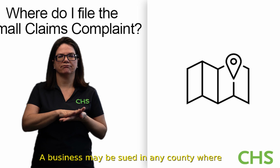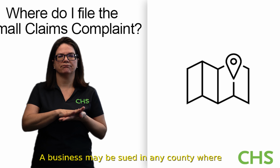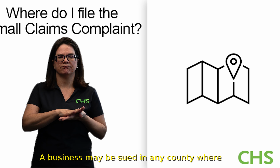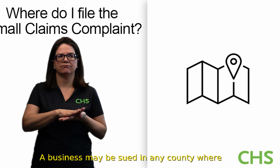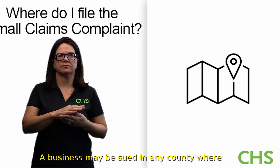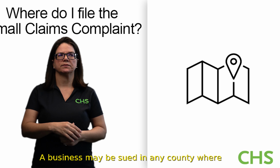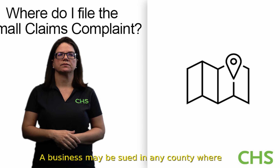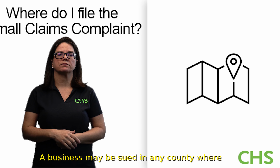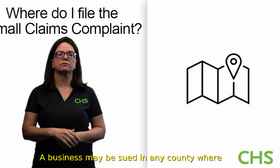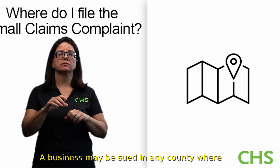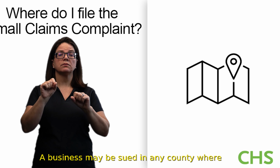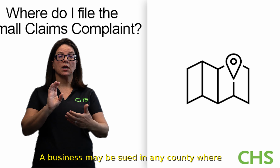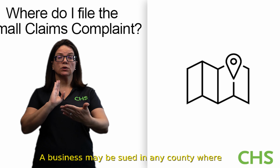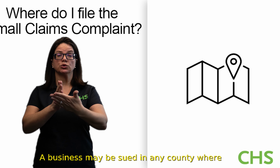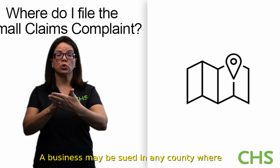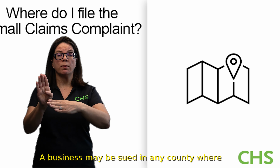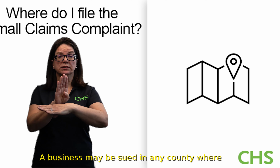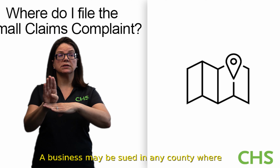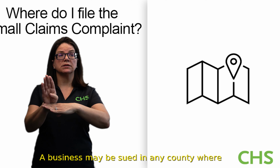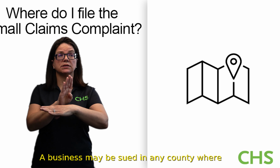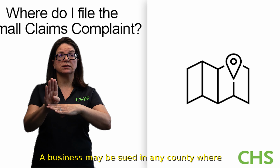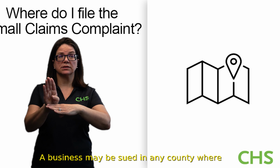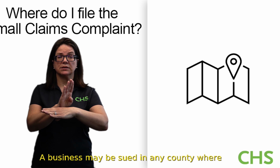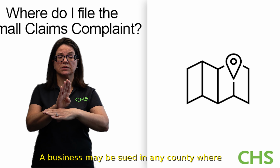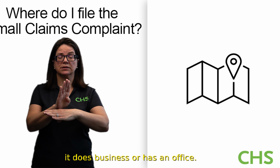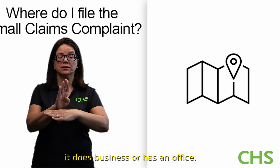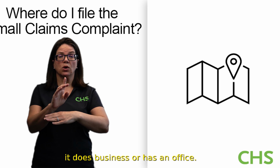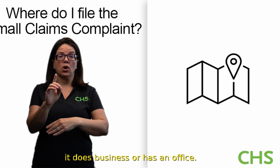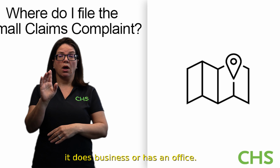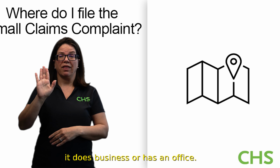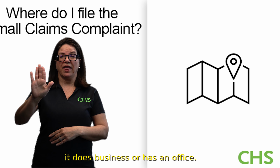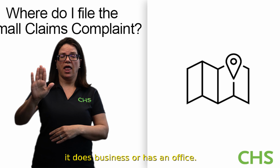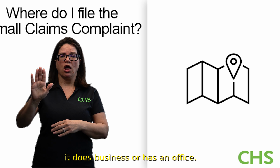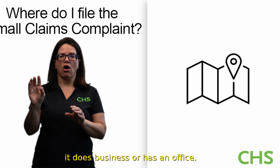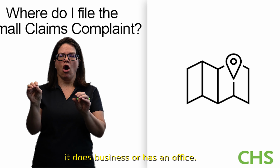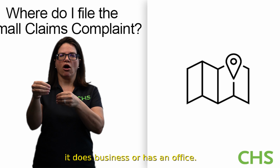be sued in any county where it does business or has an office.